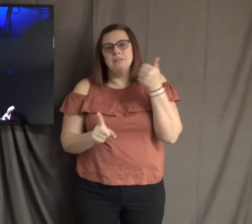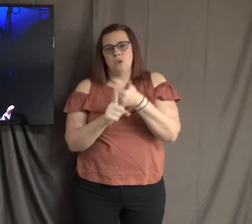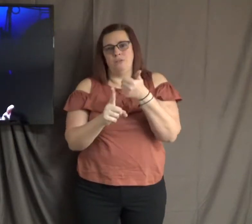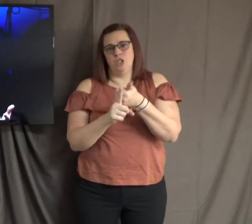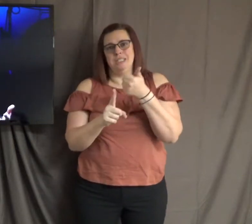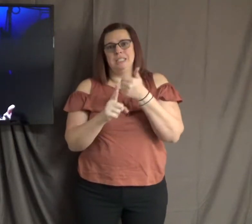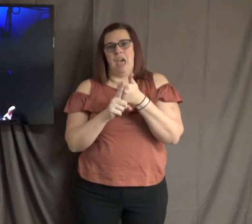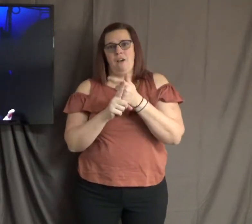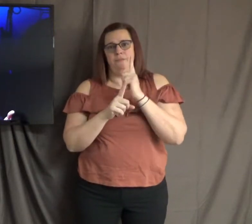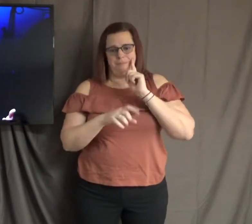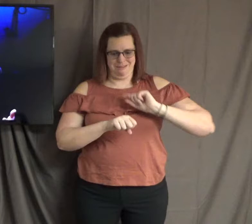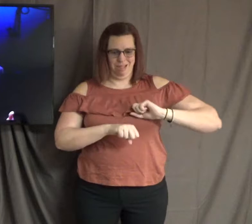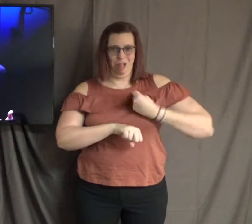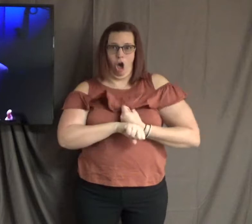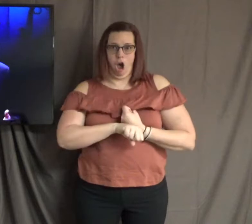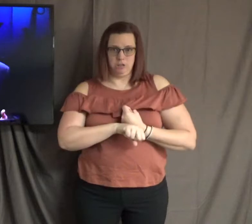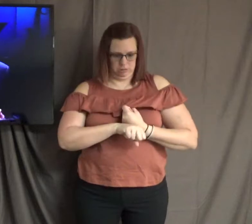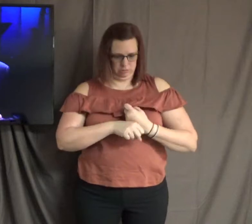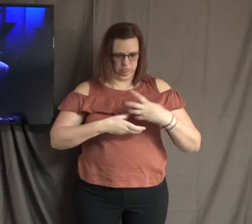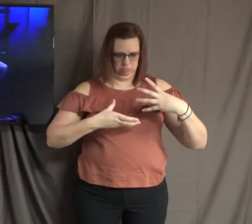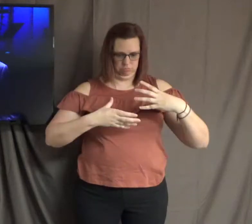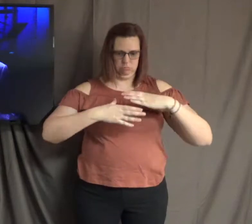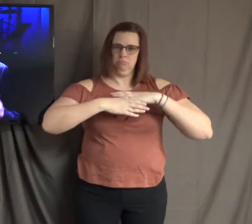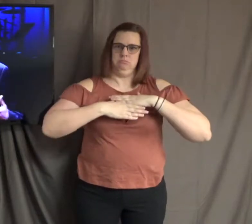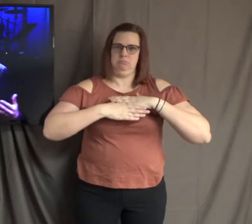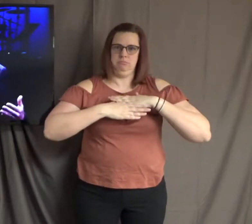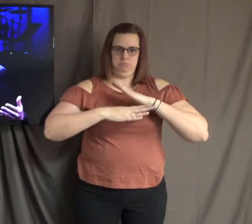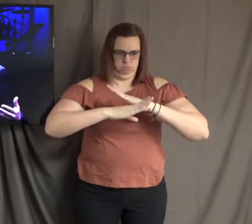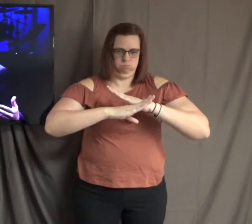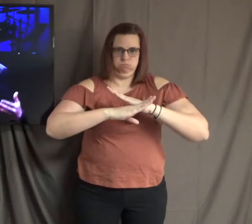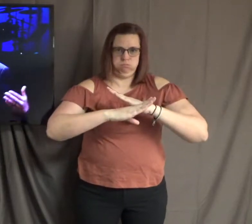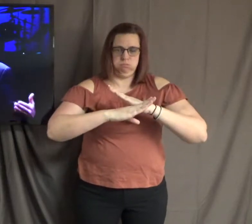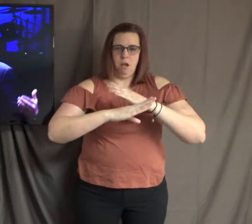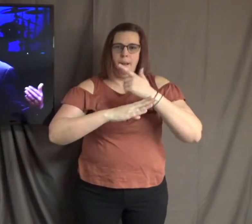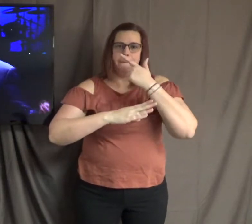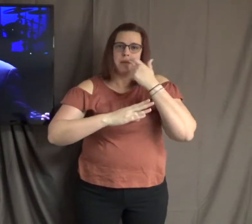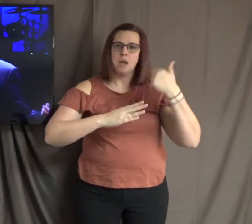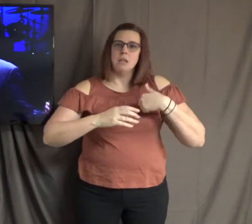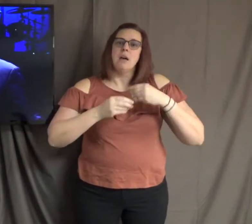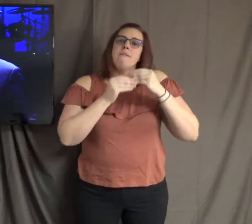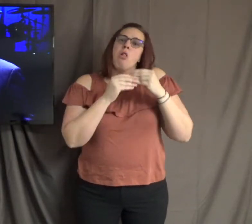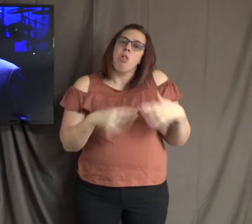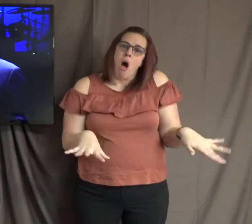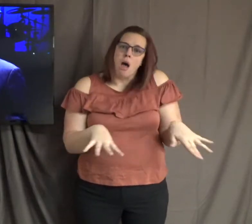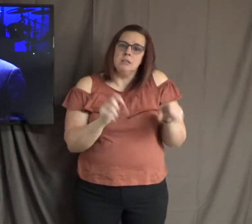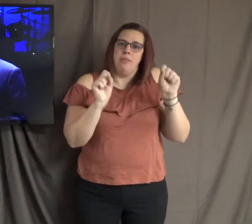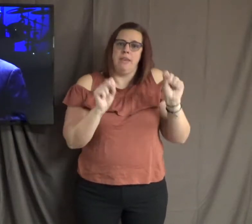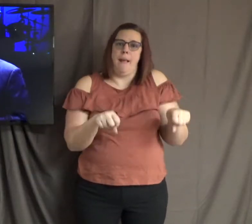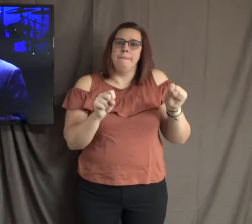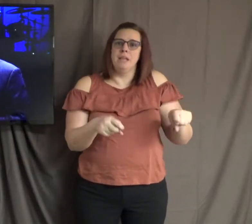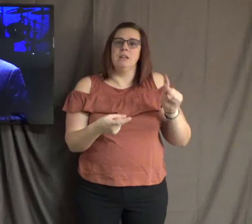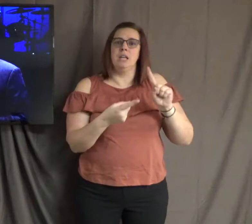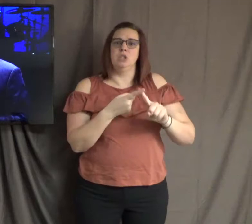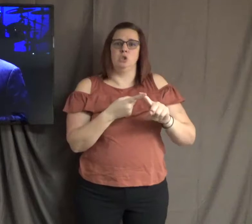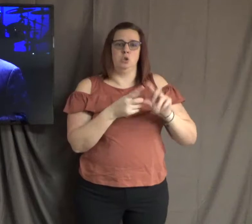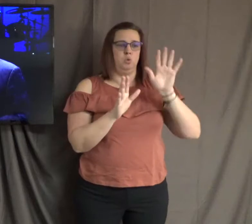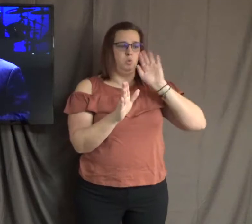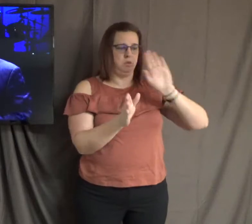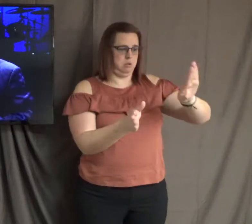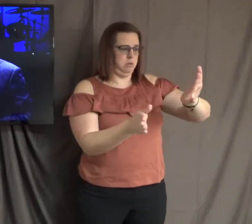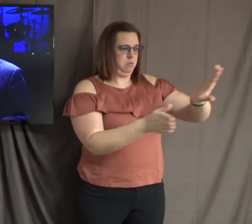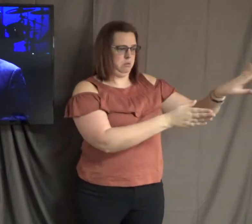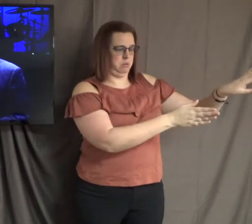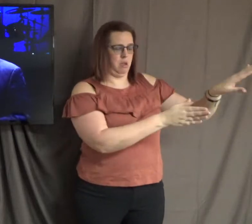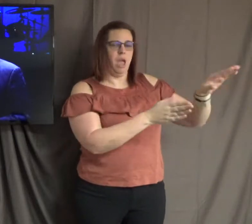because you've lost that ability to emphasize what matters most in your life. And what